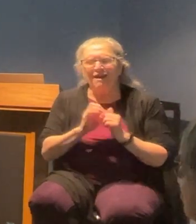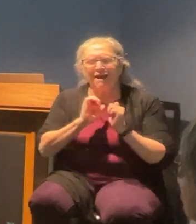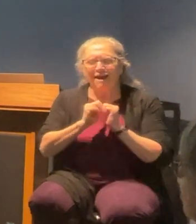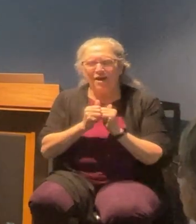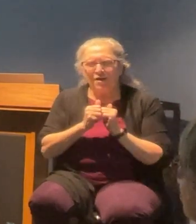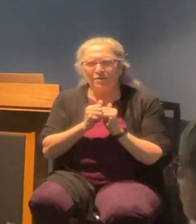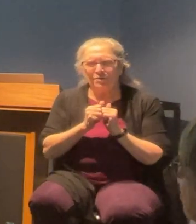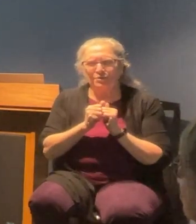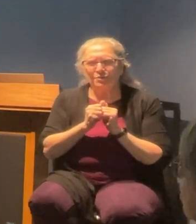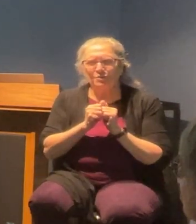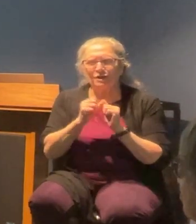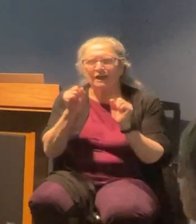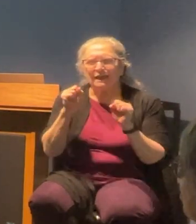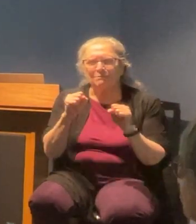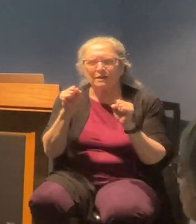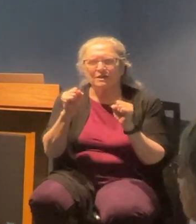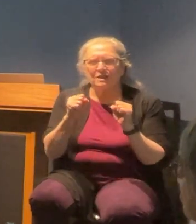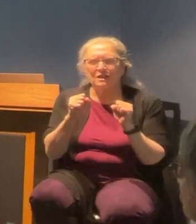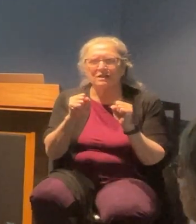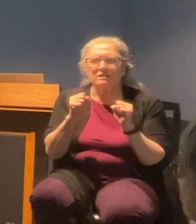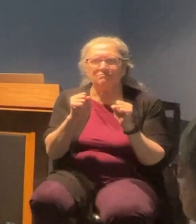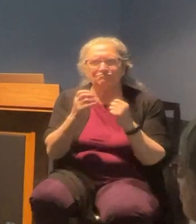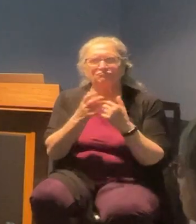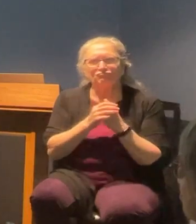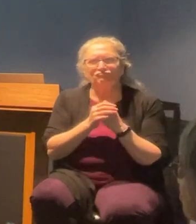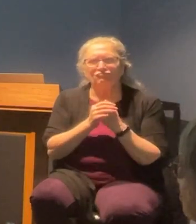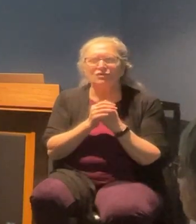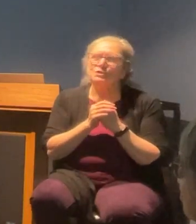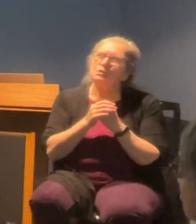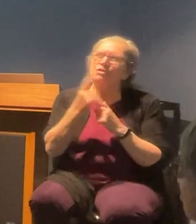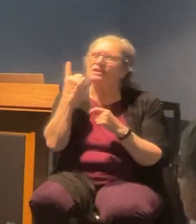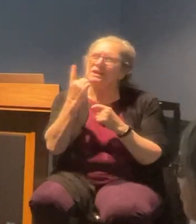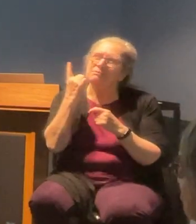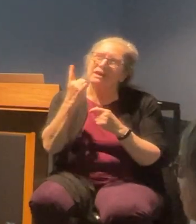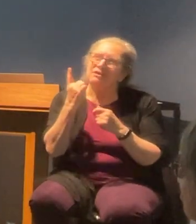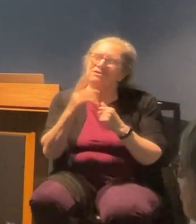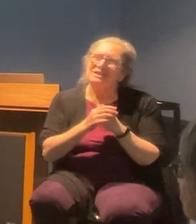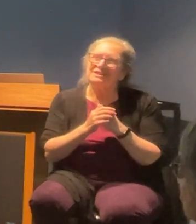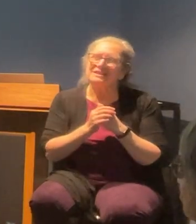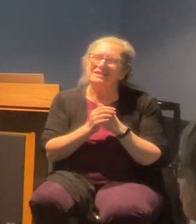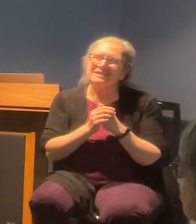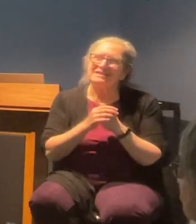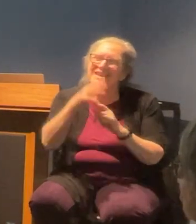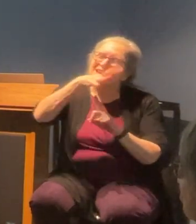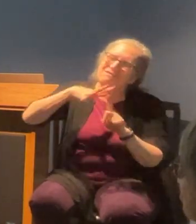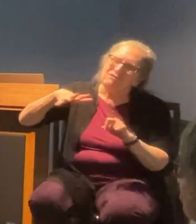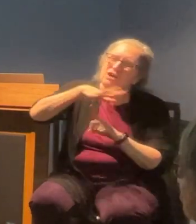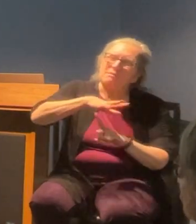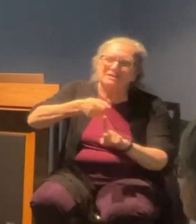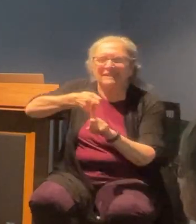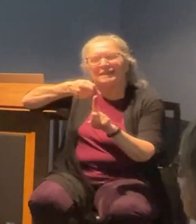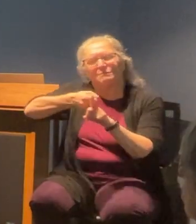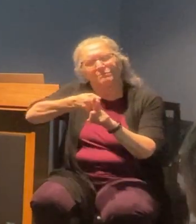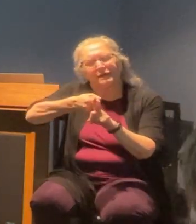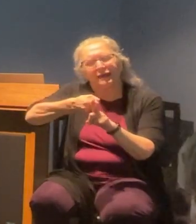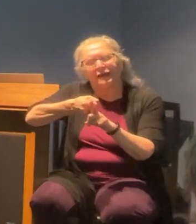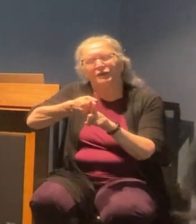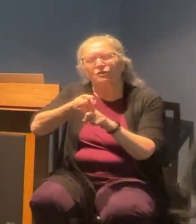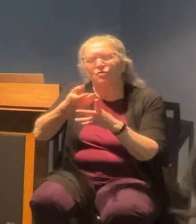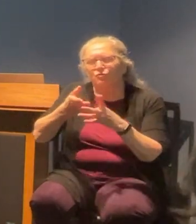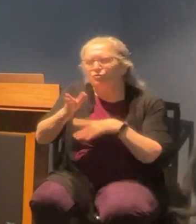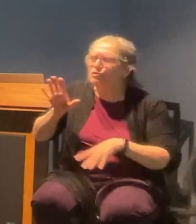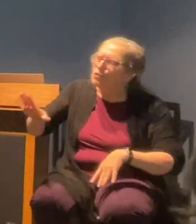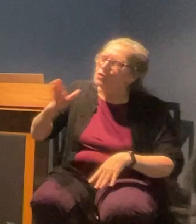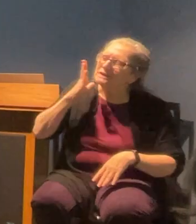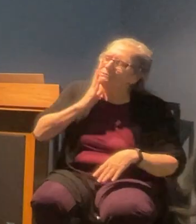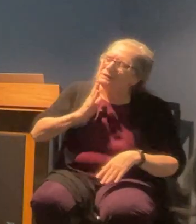to kind of think about this environmental impact through your own experience of these garments and what you